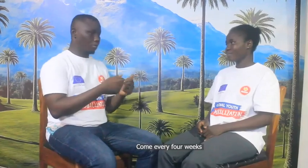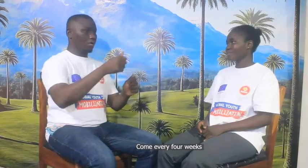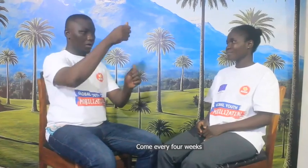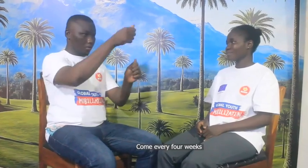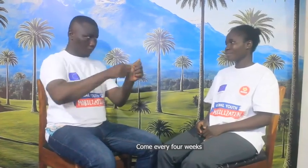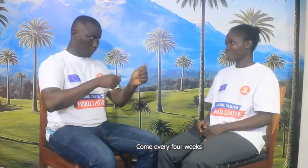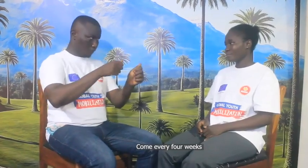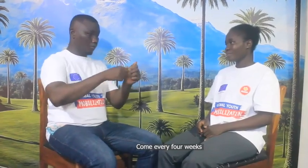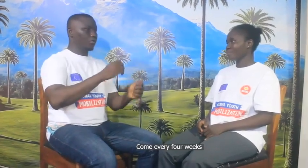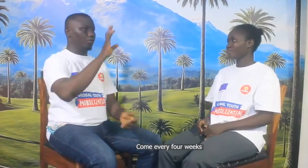Come every 4 weeks